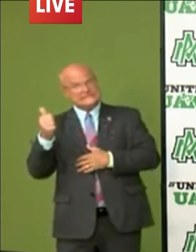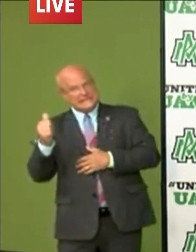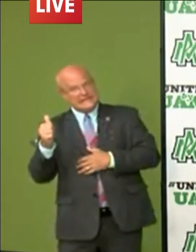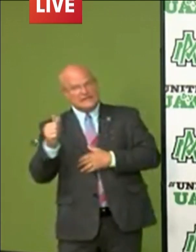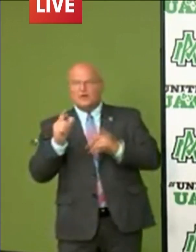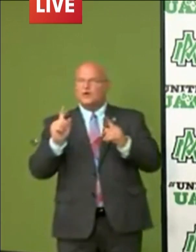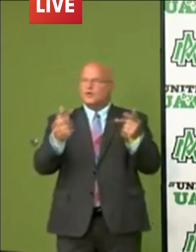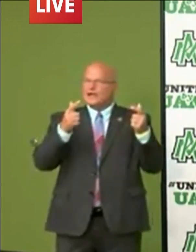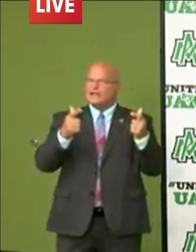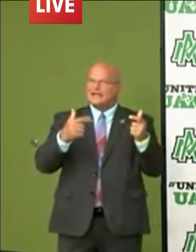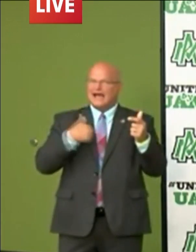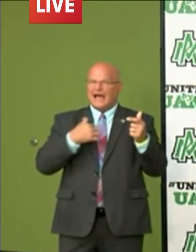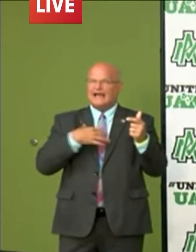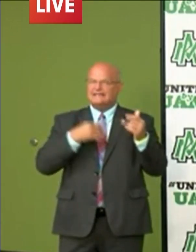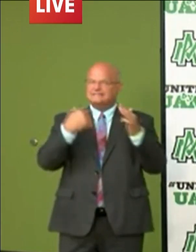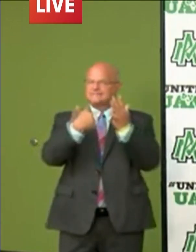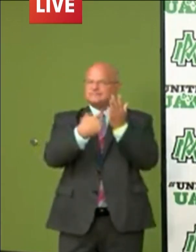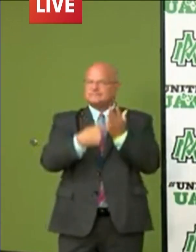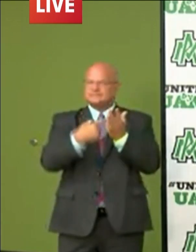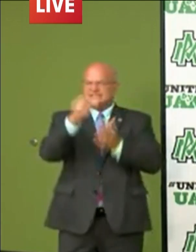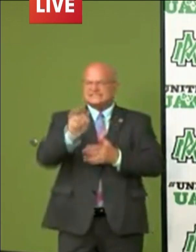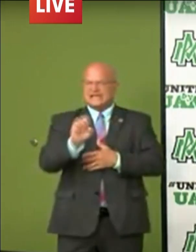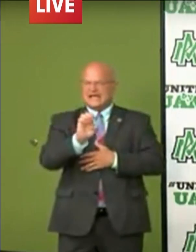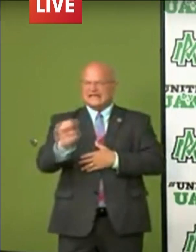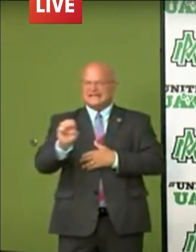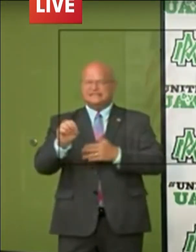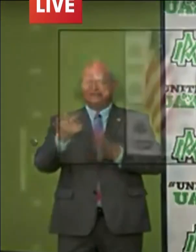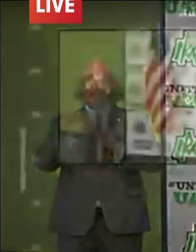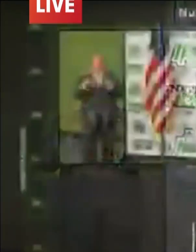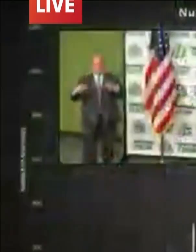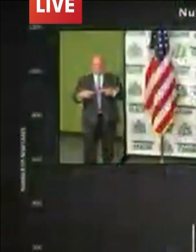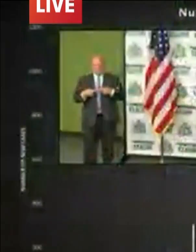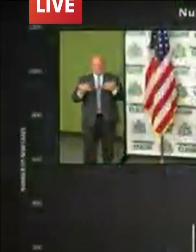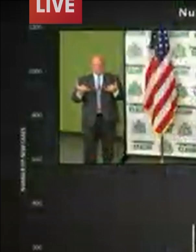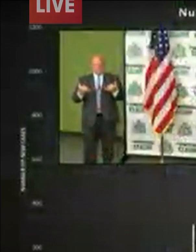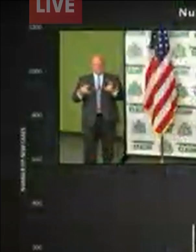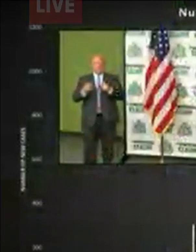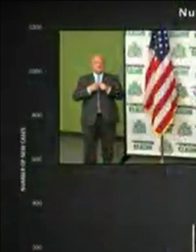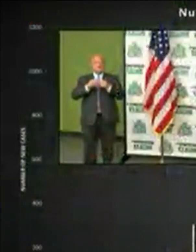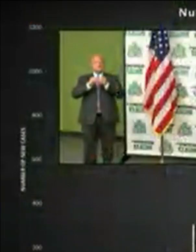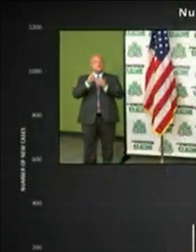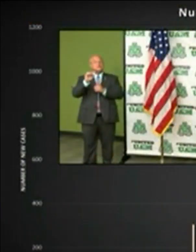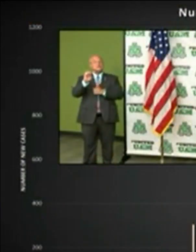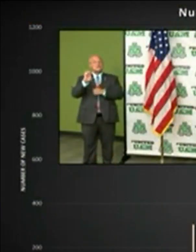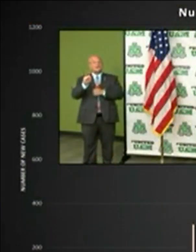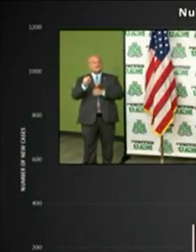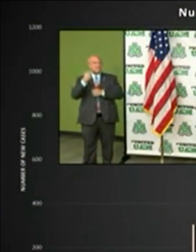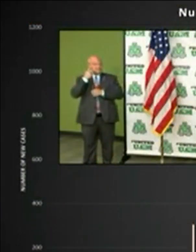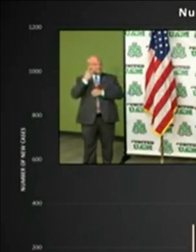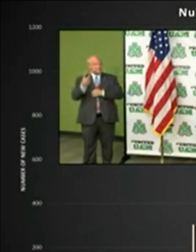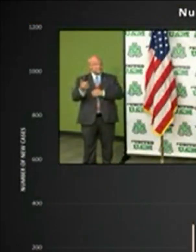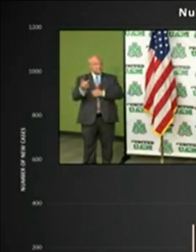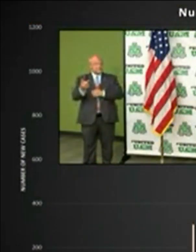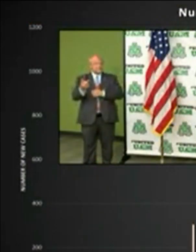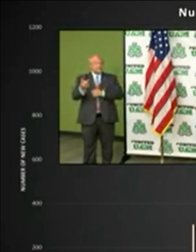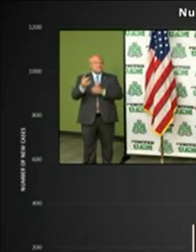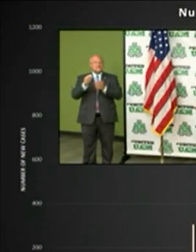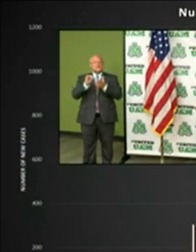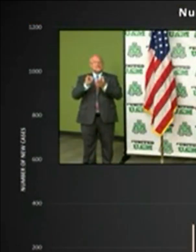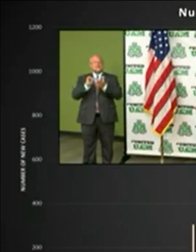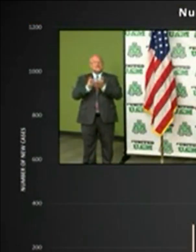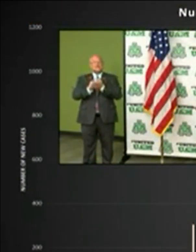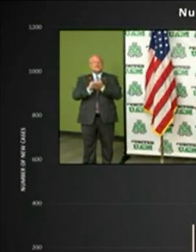through them quickly because I like to go through the Southeast region. And so first is the number of cases. And you can see